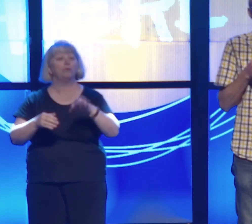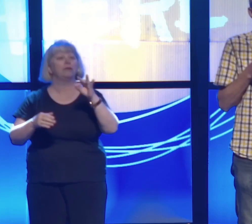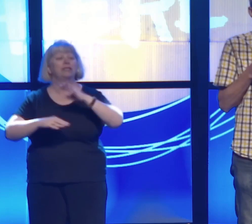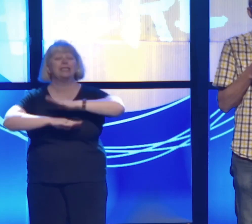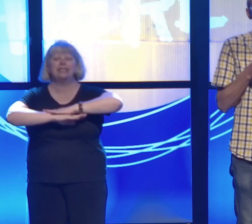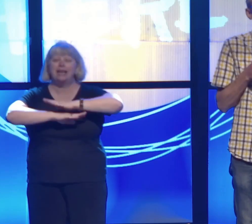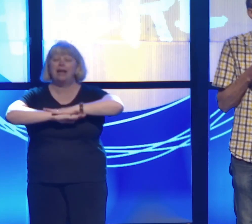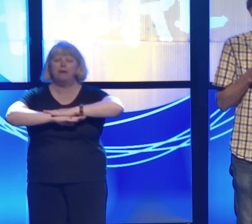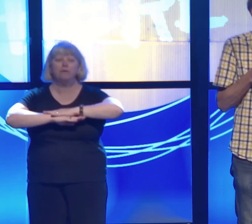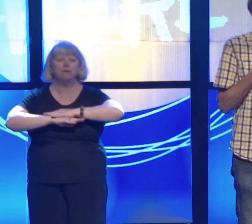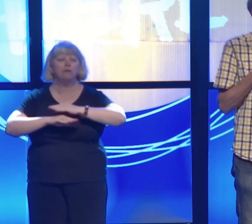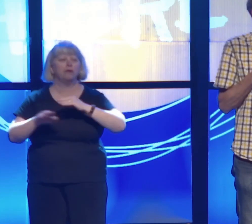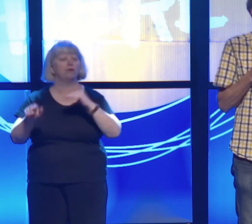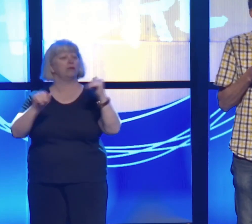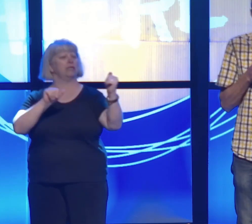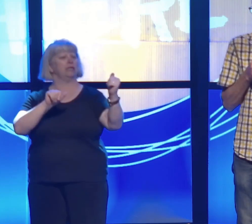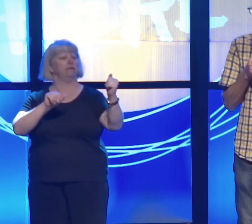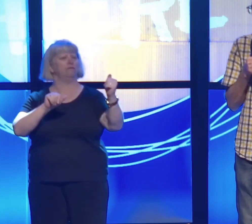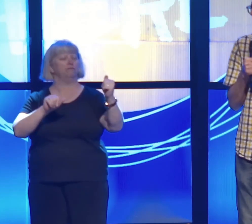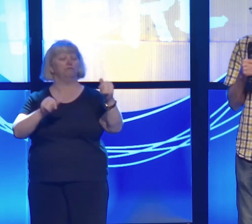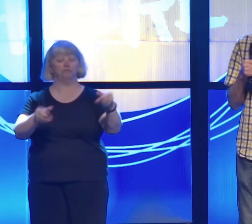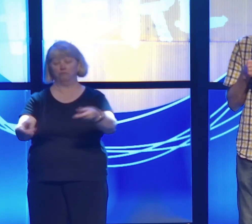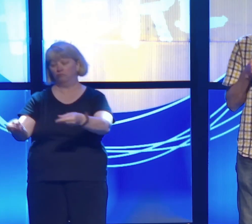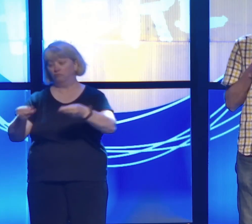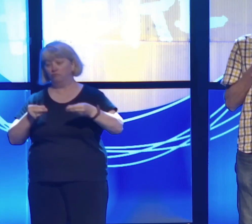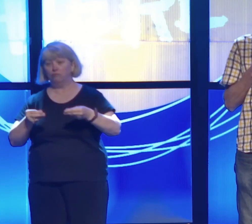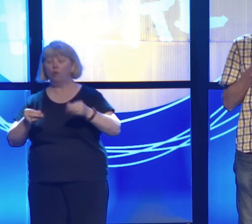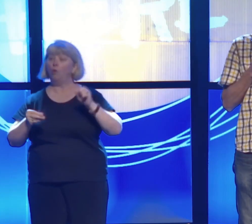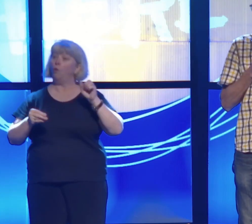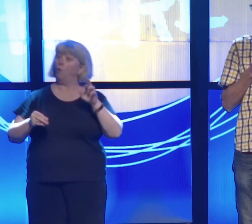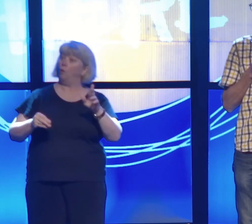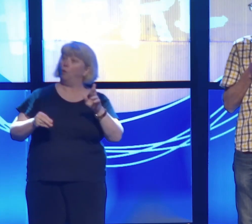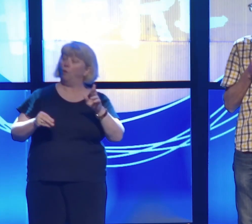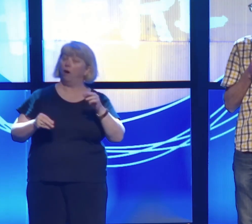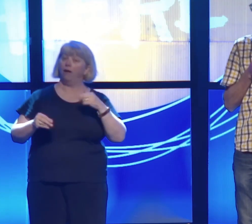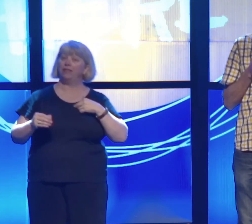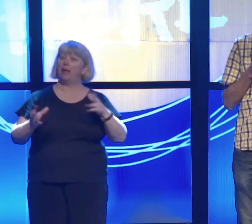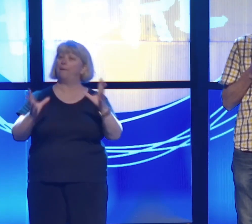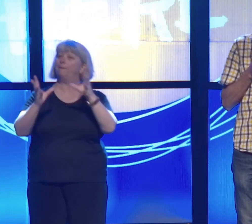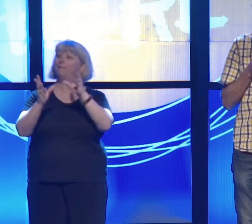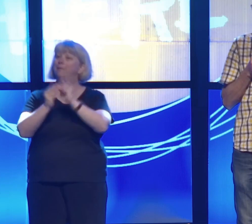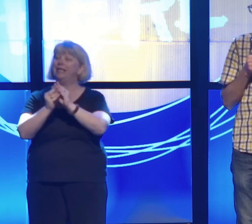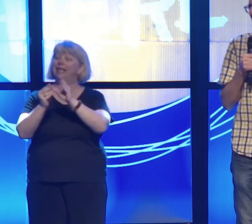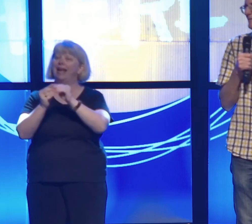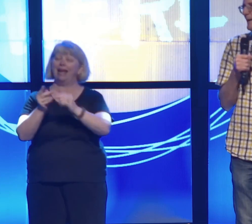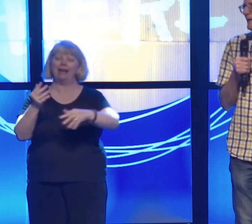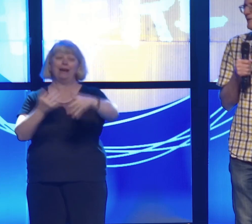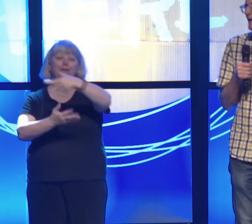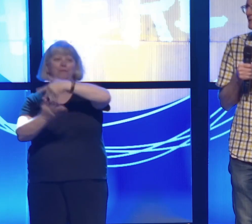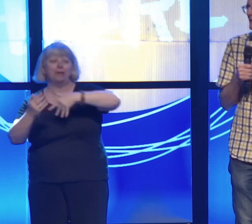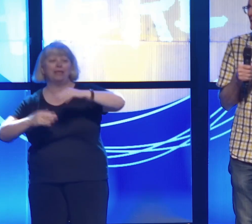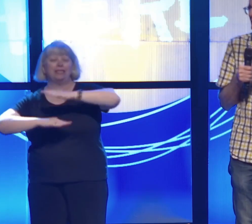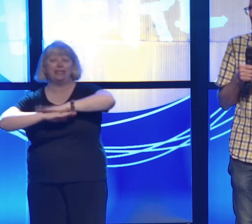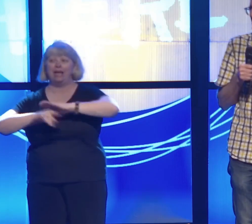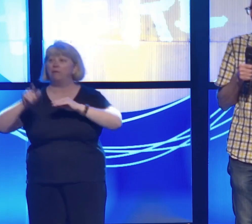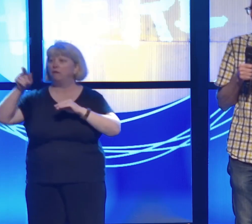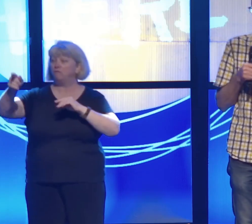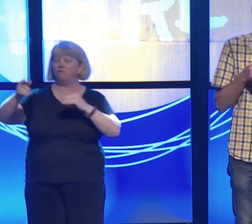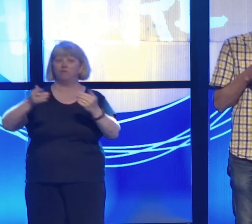tables as you go out. Or I'm going to be at the meet and mingle tables out under the Fresh Perspective banner out in